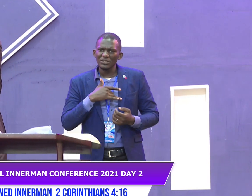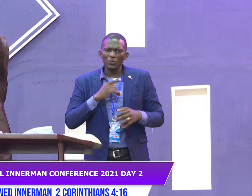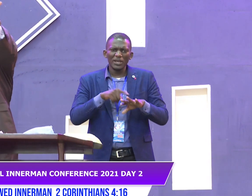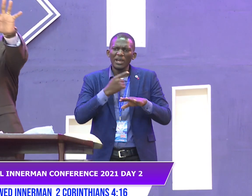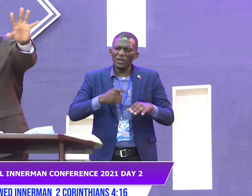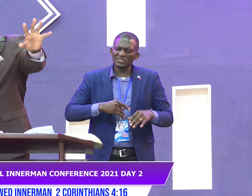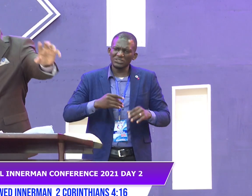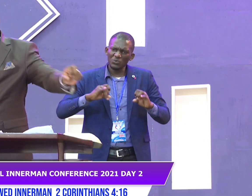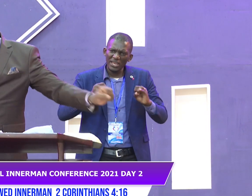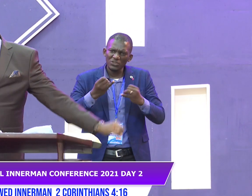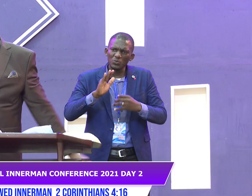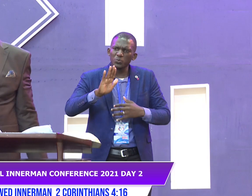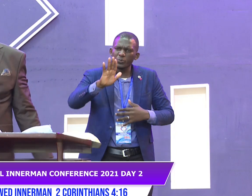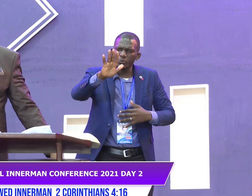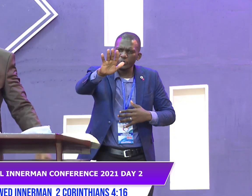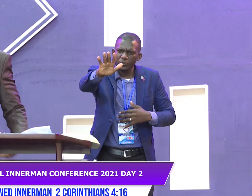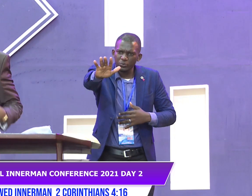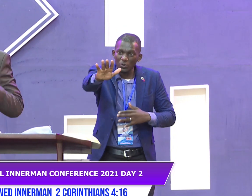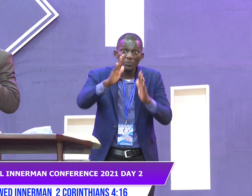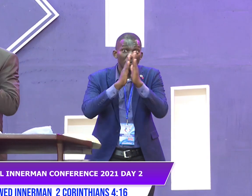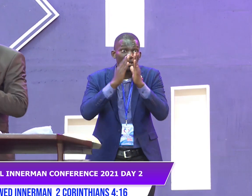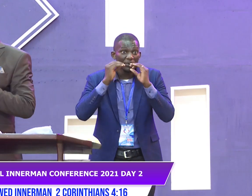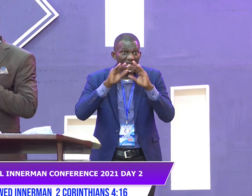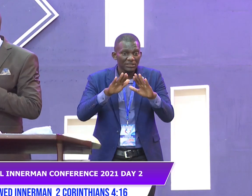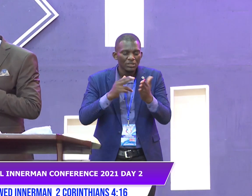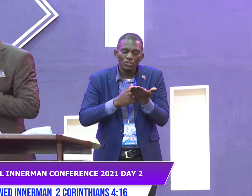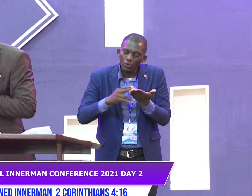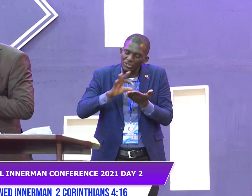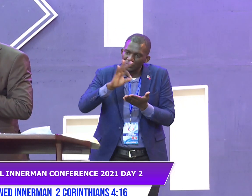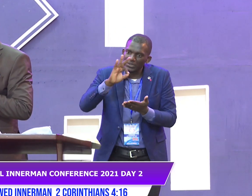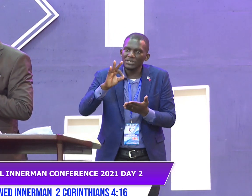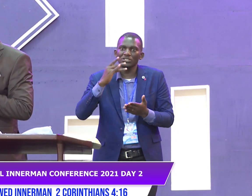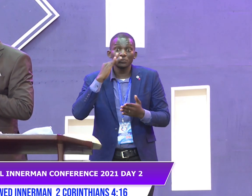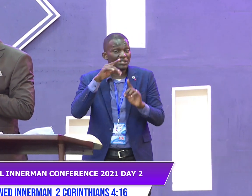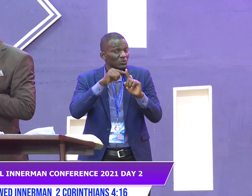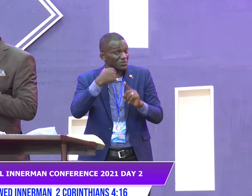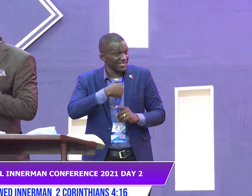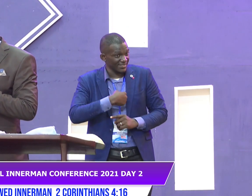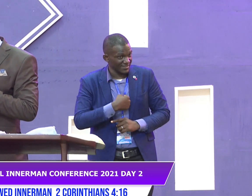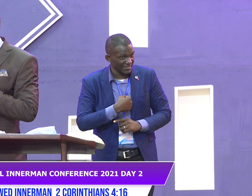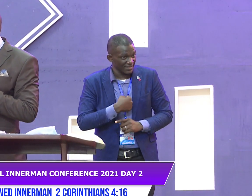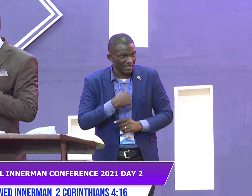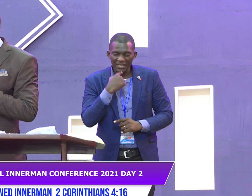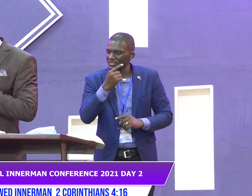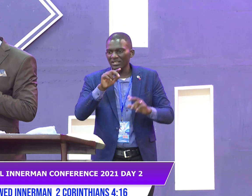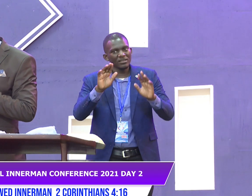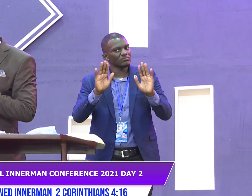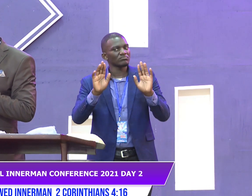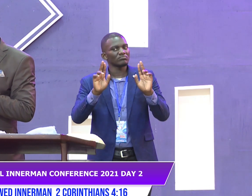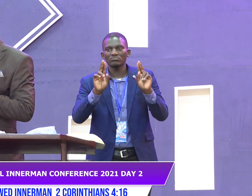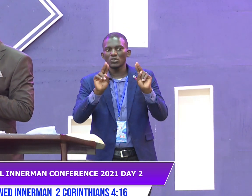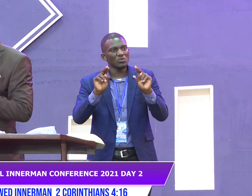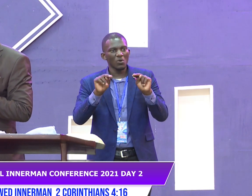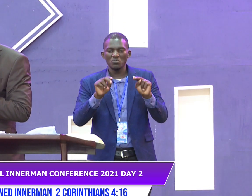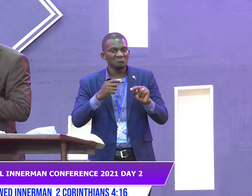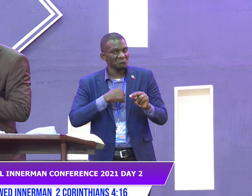my inner ears were open as I was raising up my hand. And then the Spirit spoke to me. Agamba, sigena